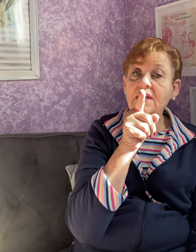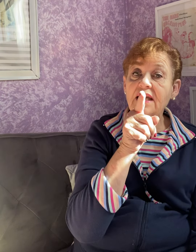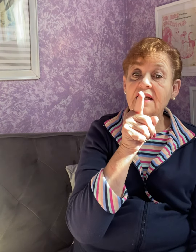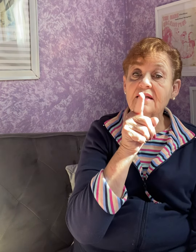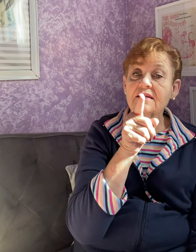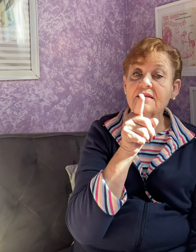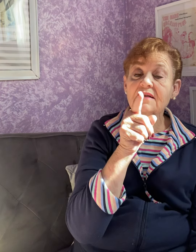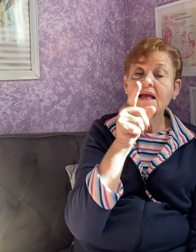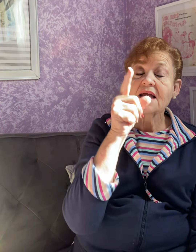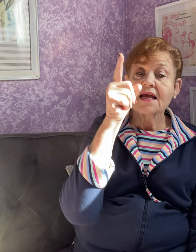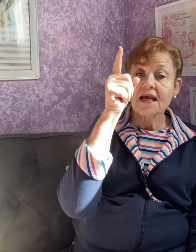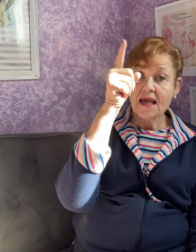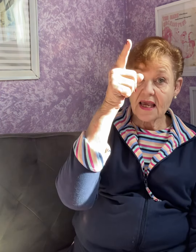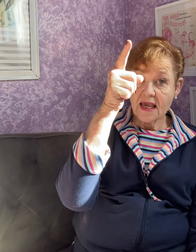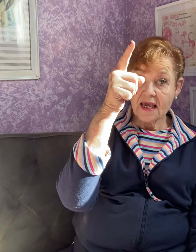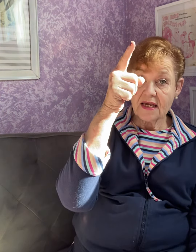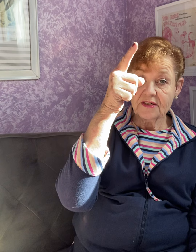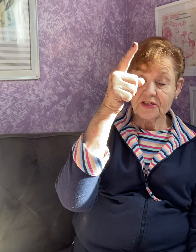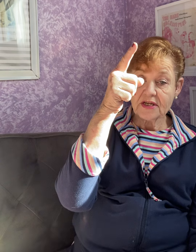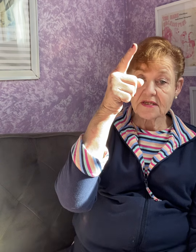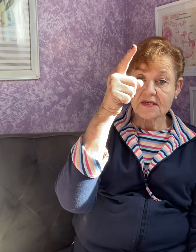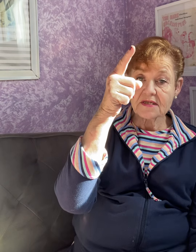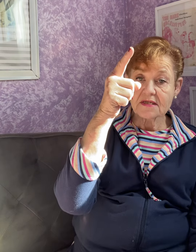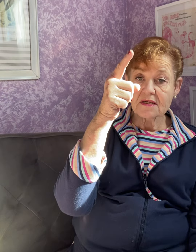truly, he, Jesus,